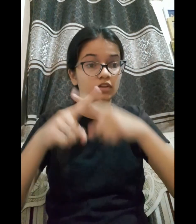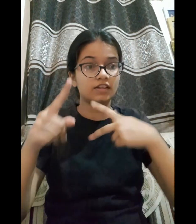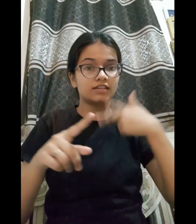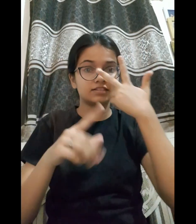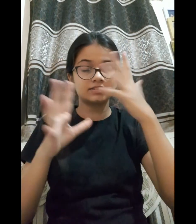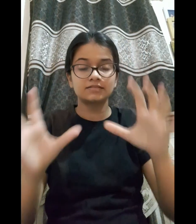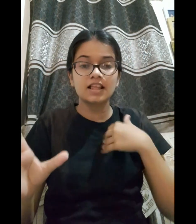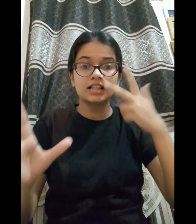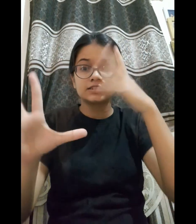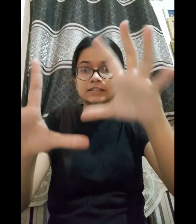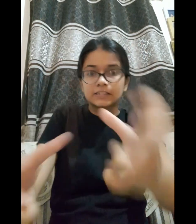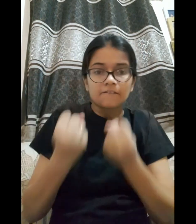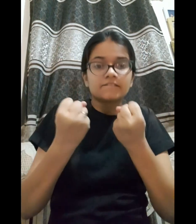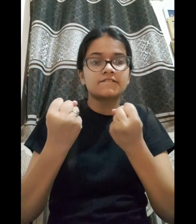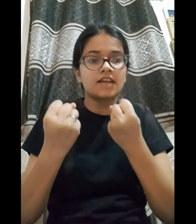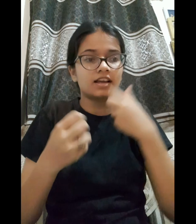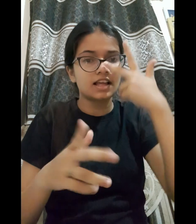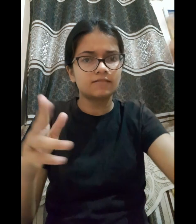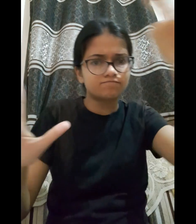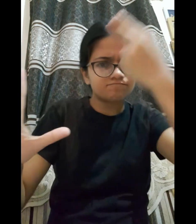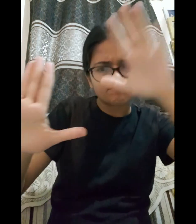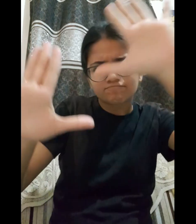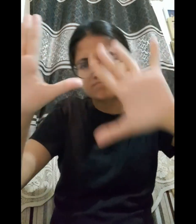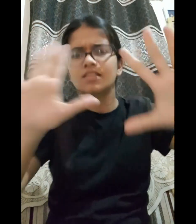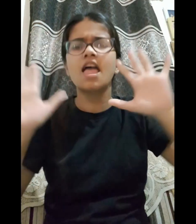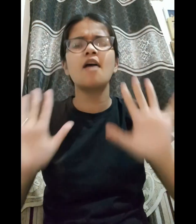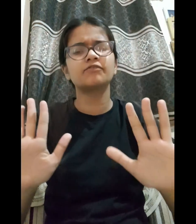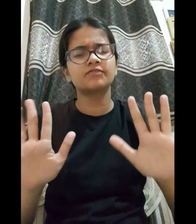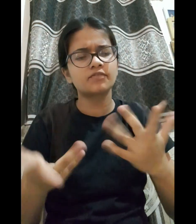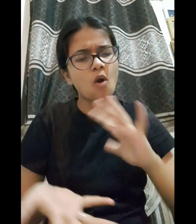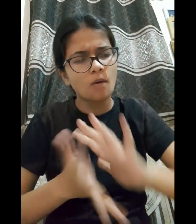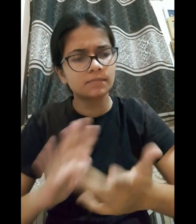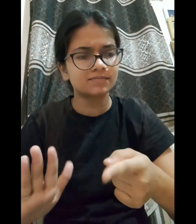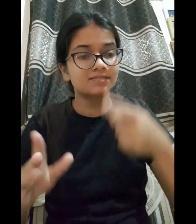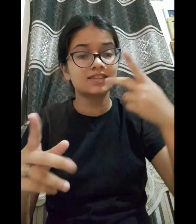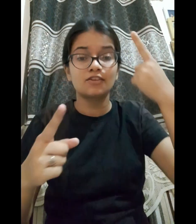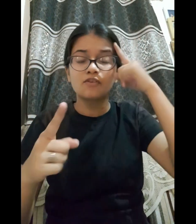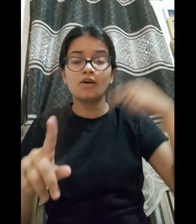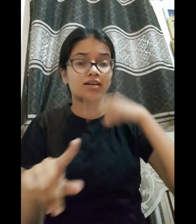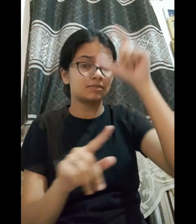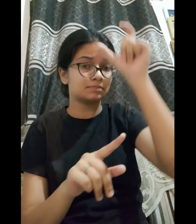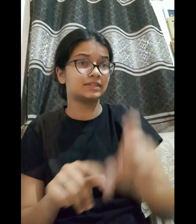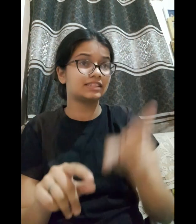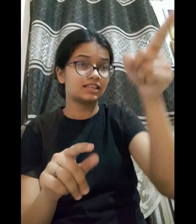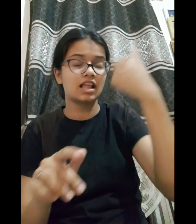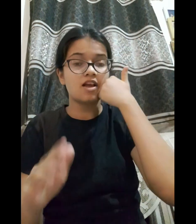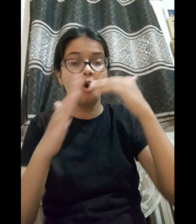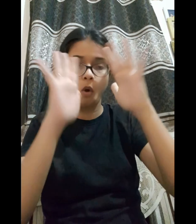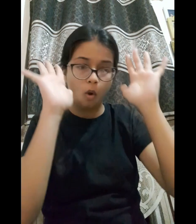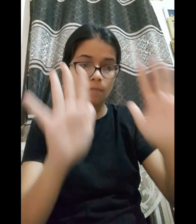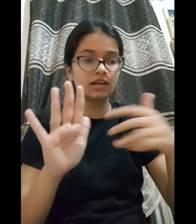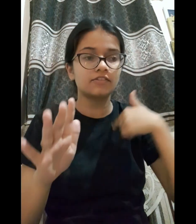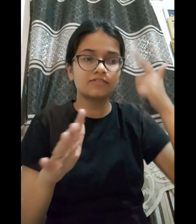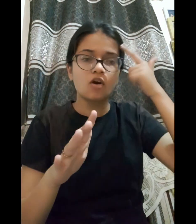reserve capacity lung. They're designed like that. So if you tell the patient to sit at home and wait till it starts dropping with the